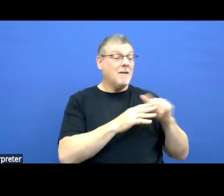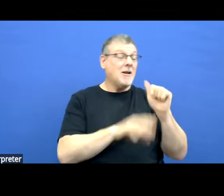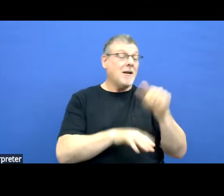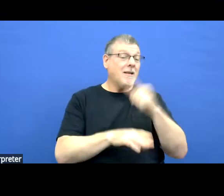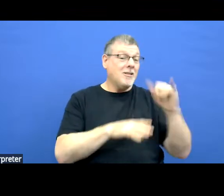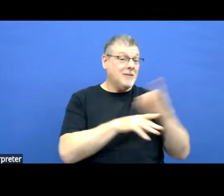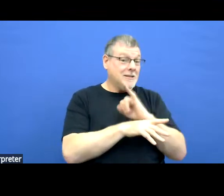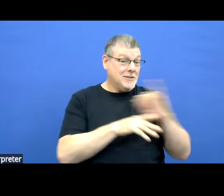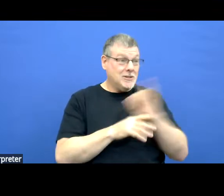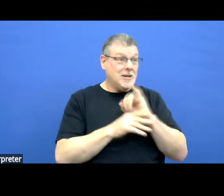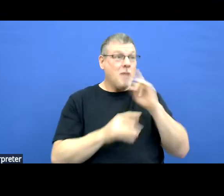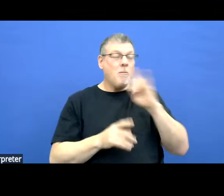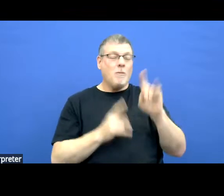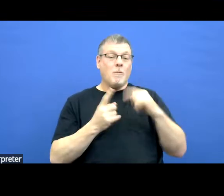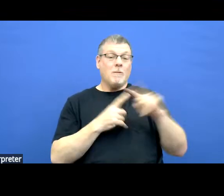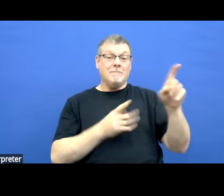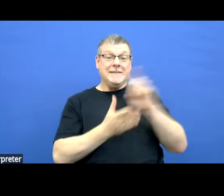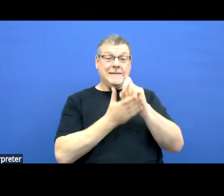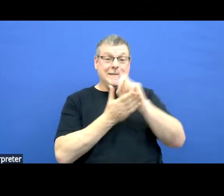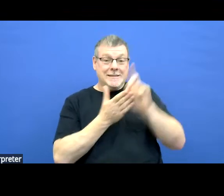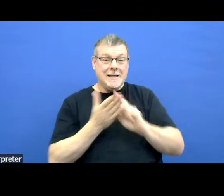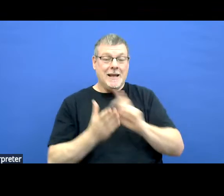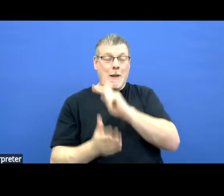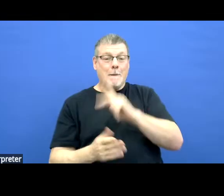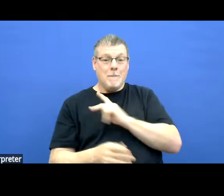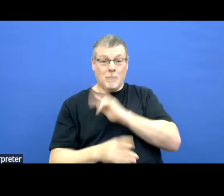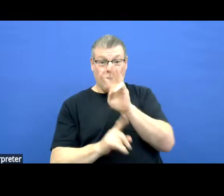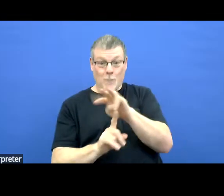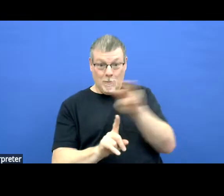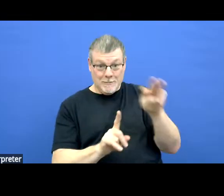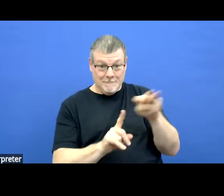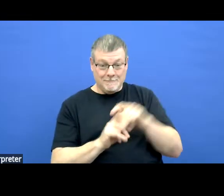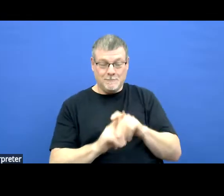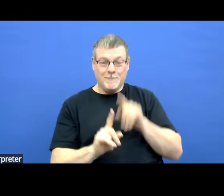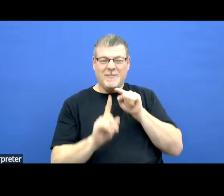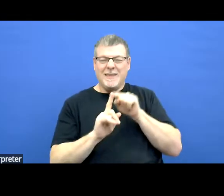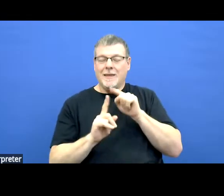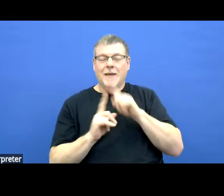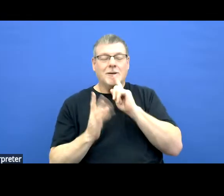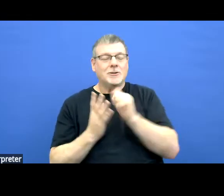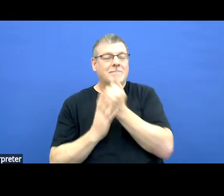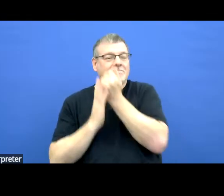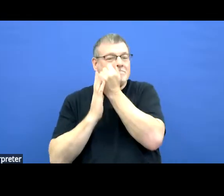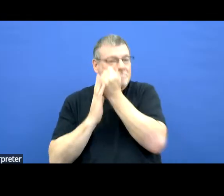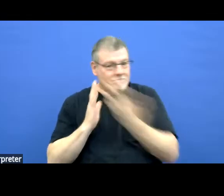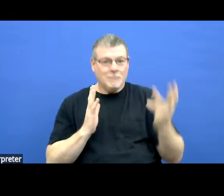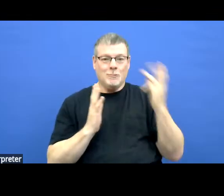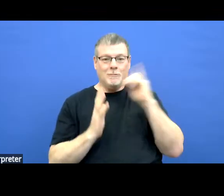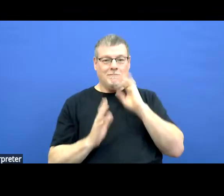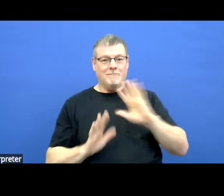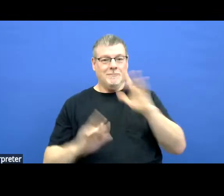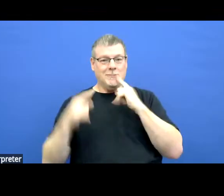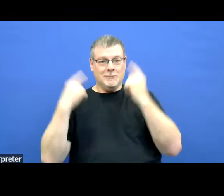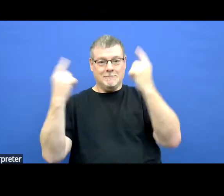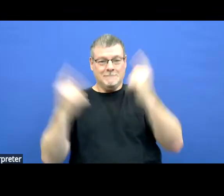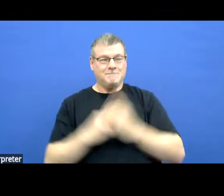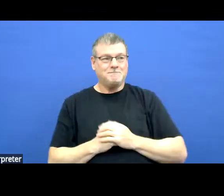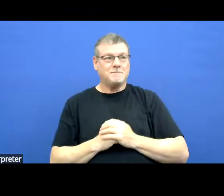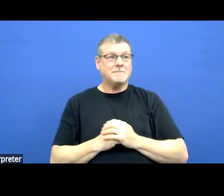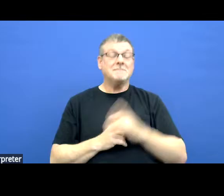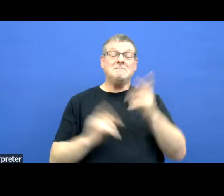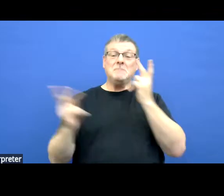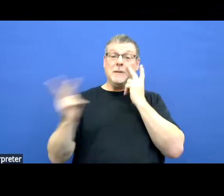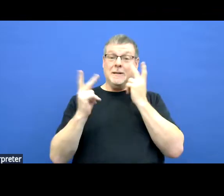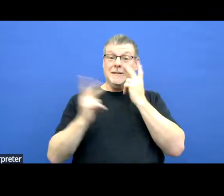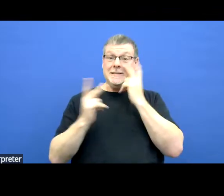WeBiz Launchpad, where she designed a personal website. This is just a few of her achievements. As you can see, Samaria